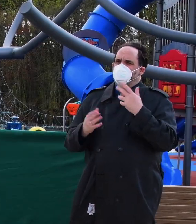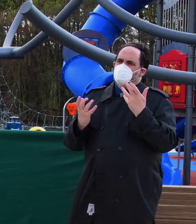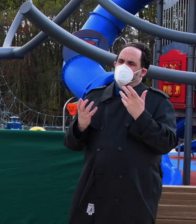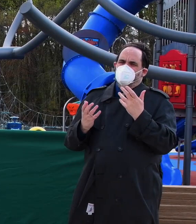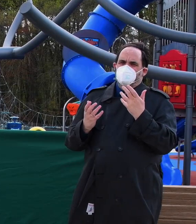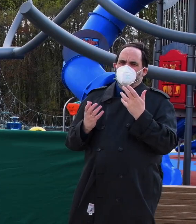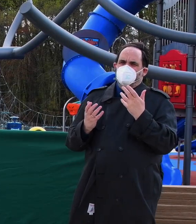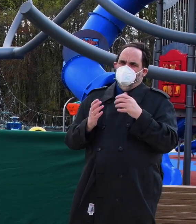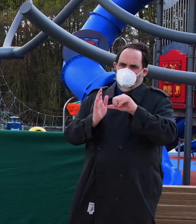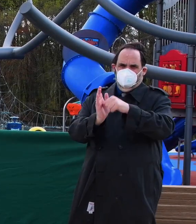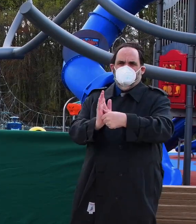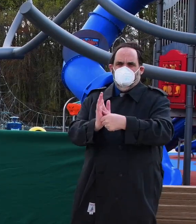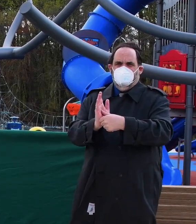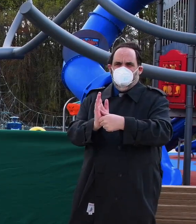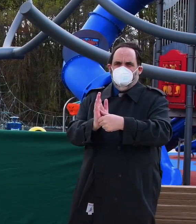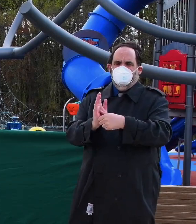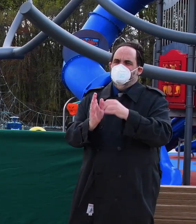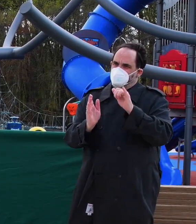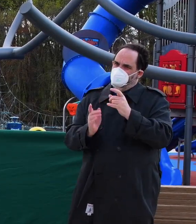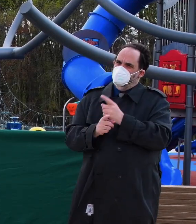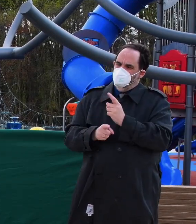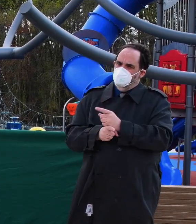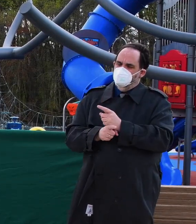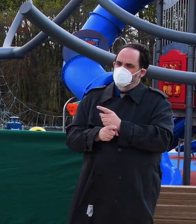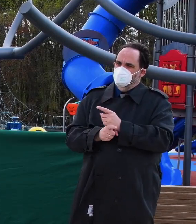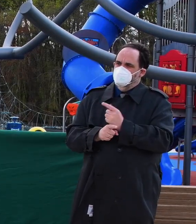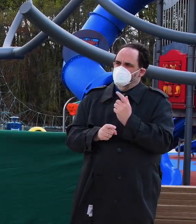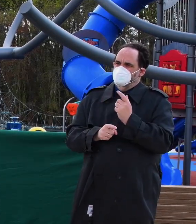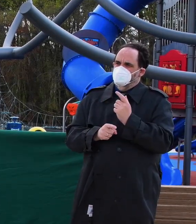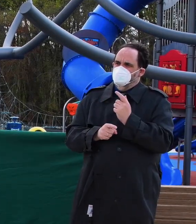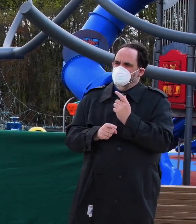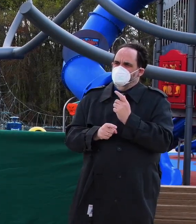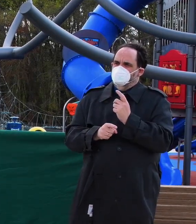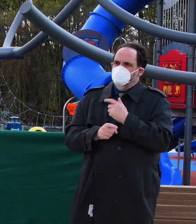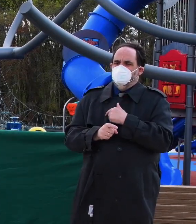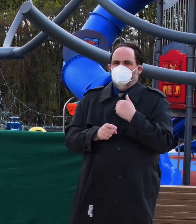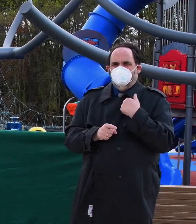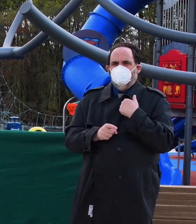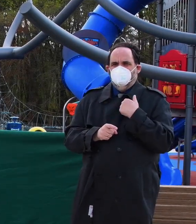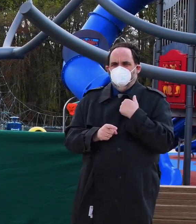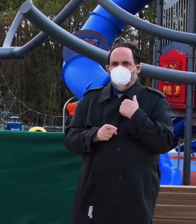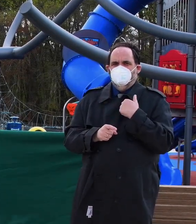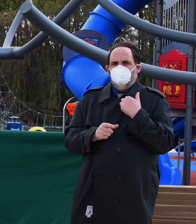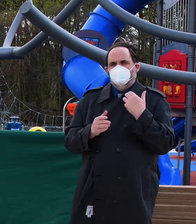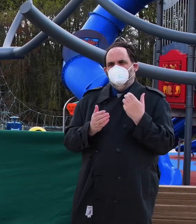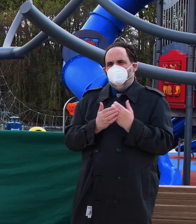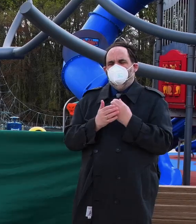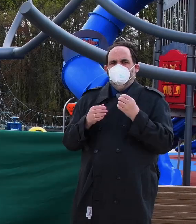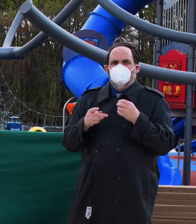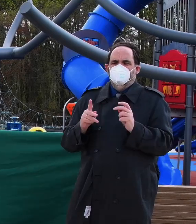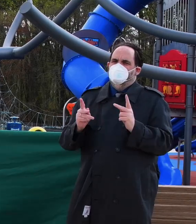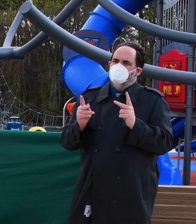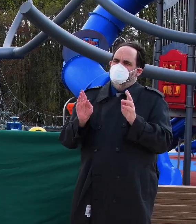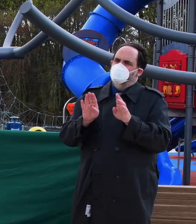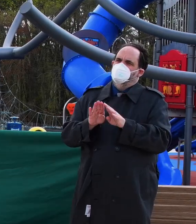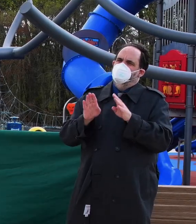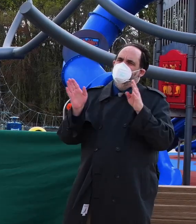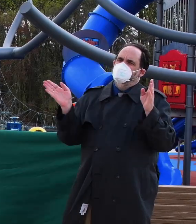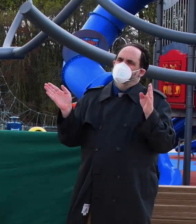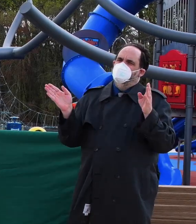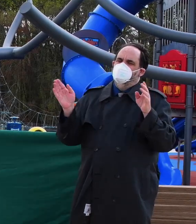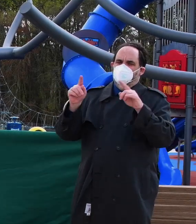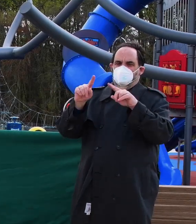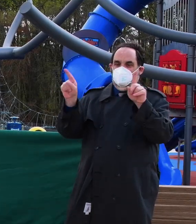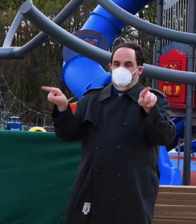to underscore how appropriate it is that we're taking this opportunity to unveil the boards